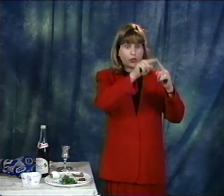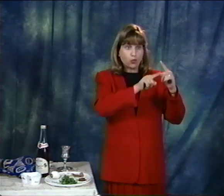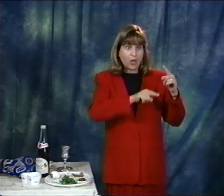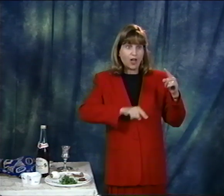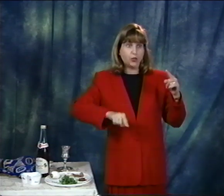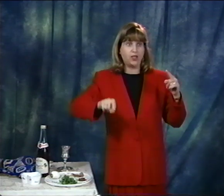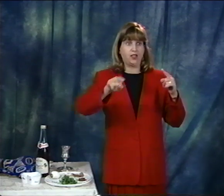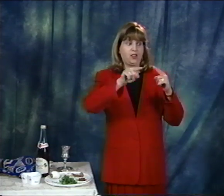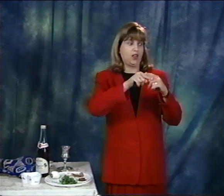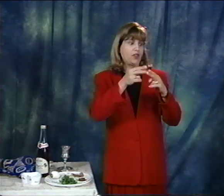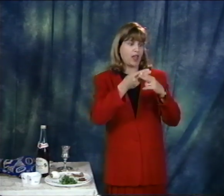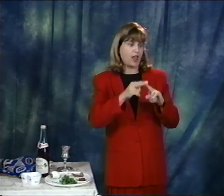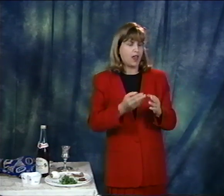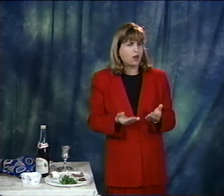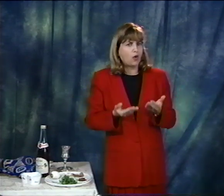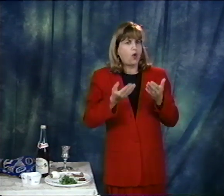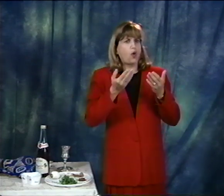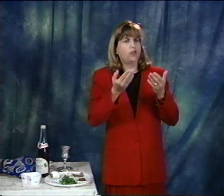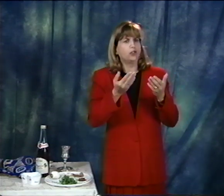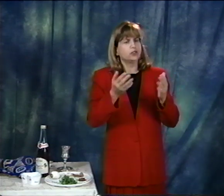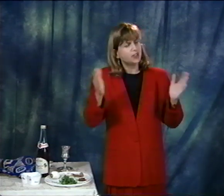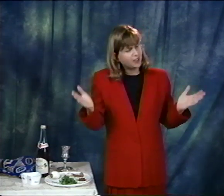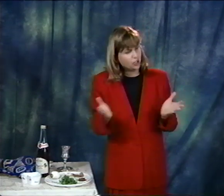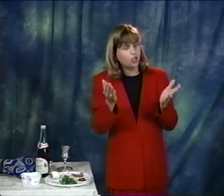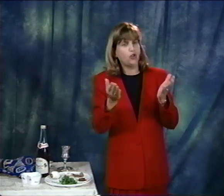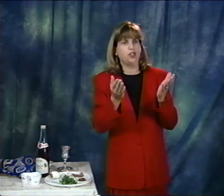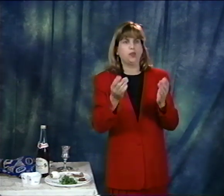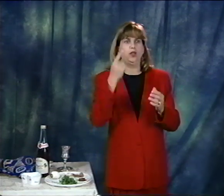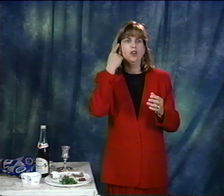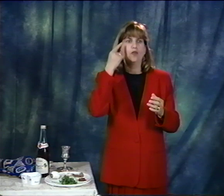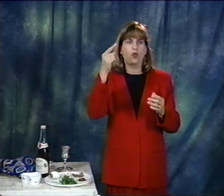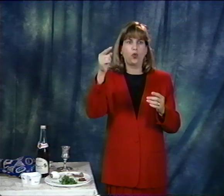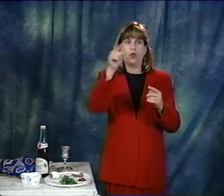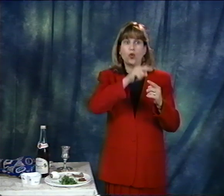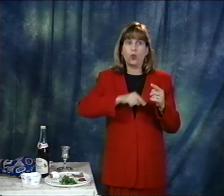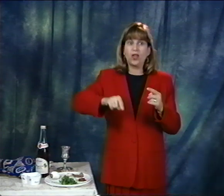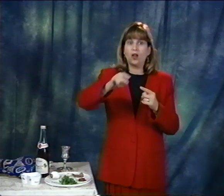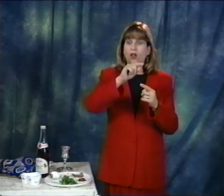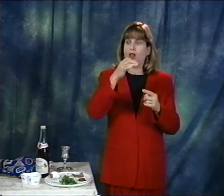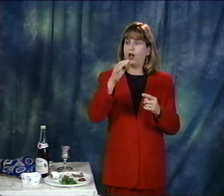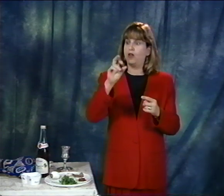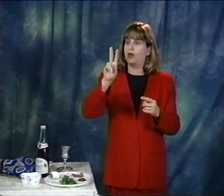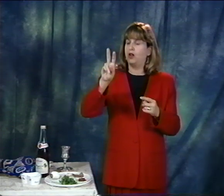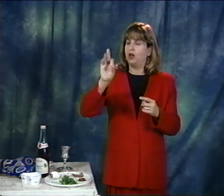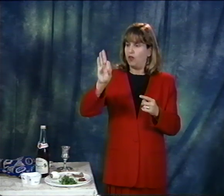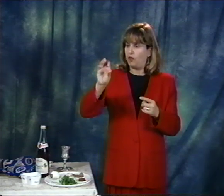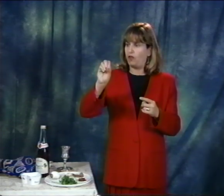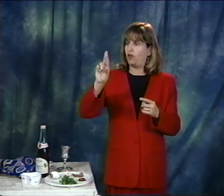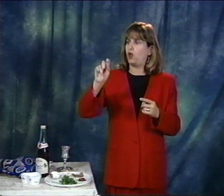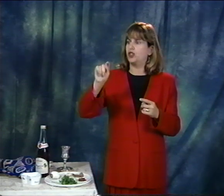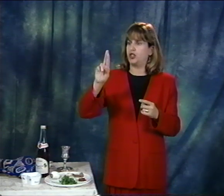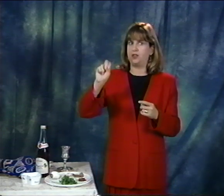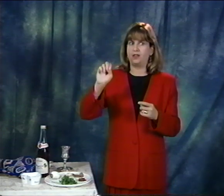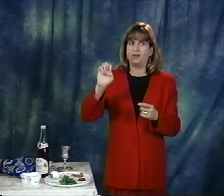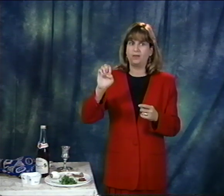meal after the funeral. At the same time, the roundness of the egg